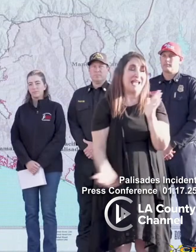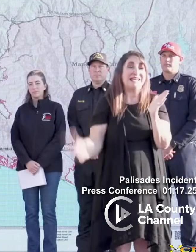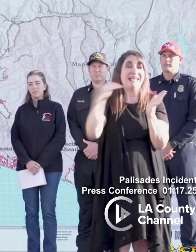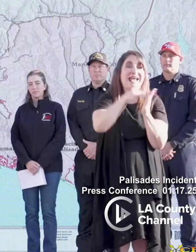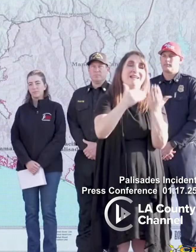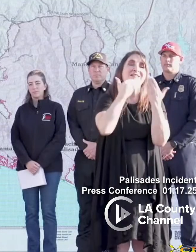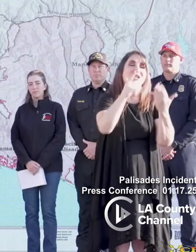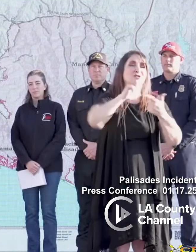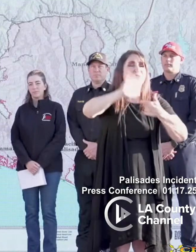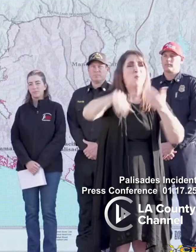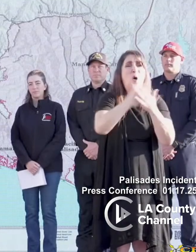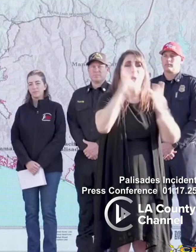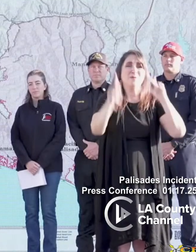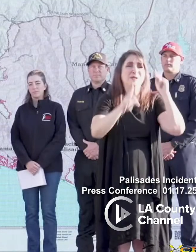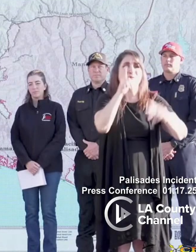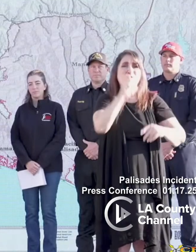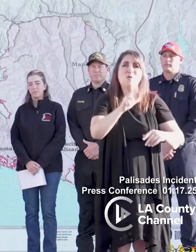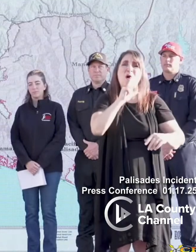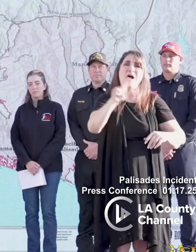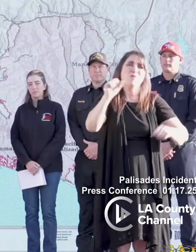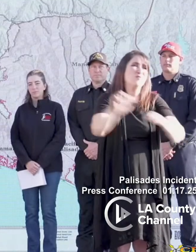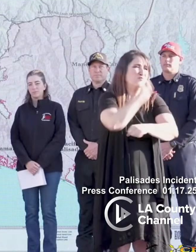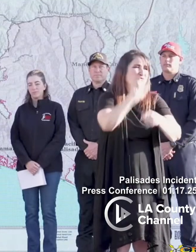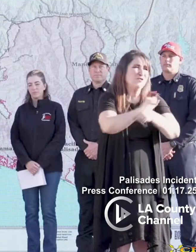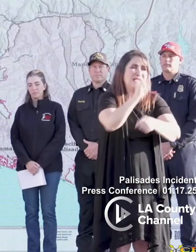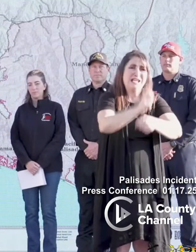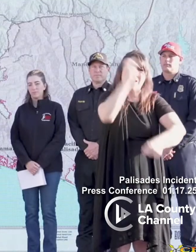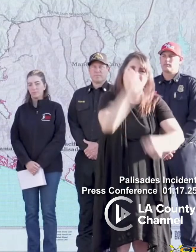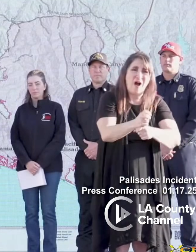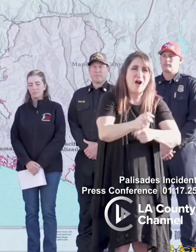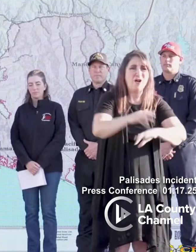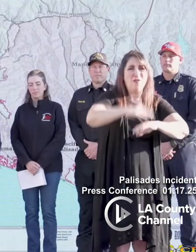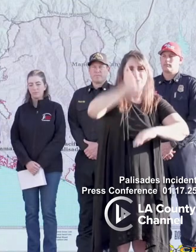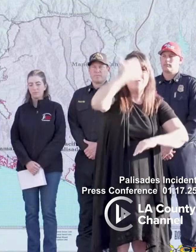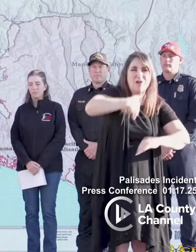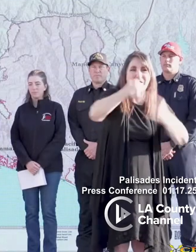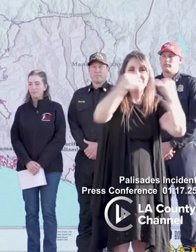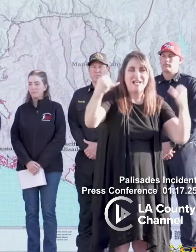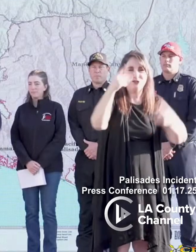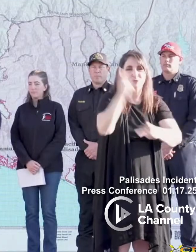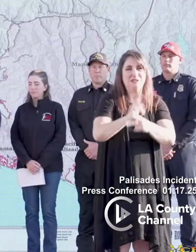thank you to all those on the front lines working to keep us safe.